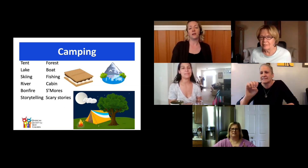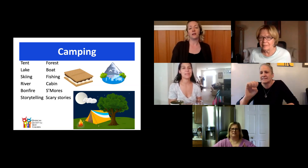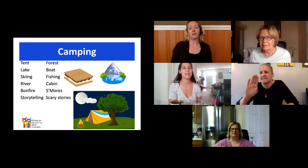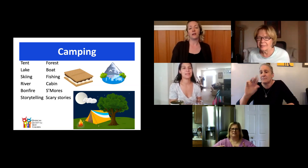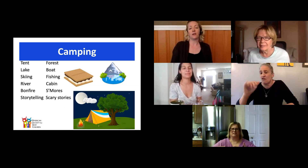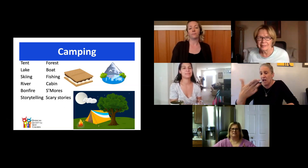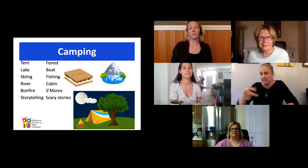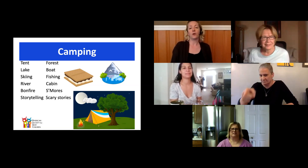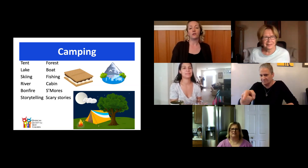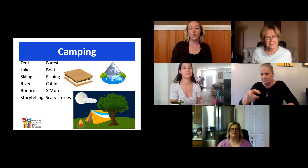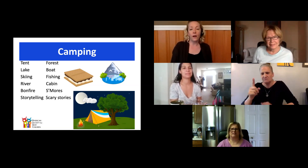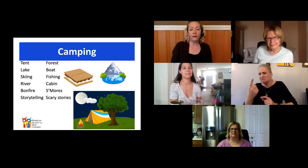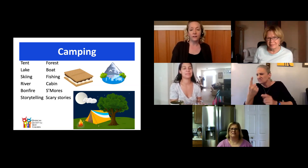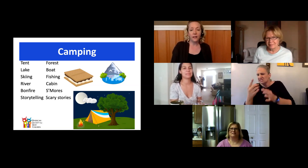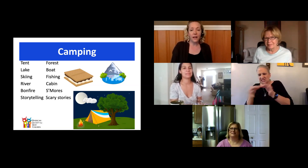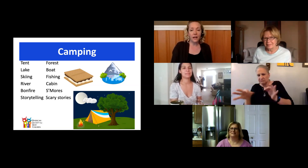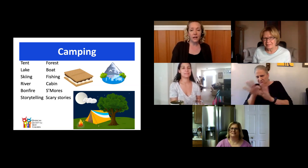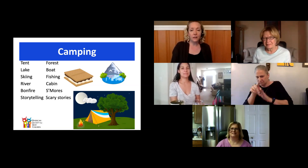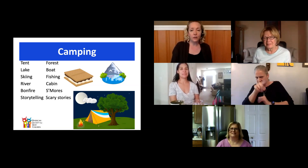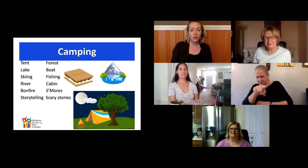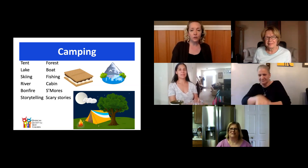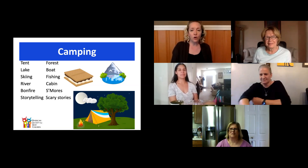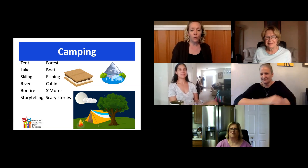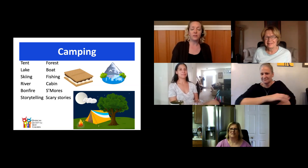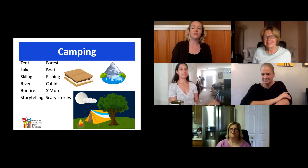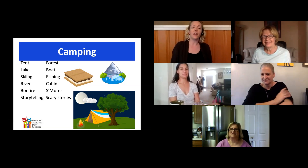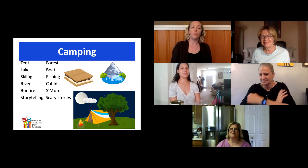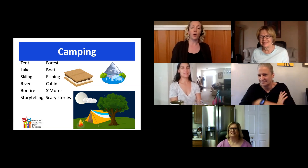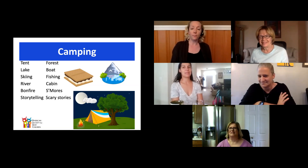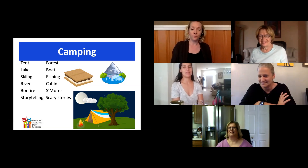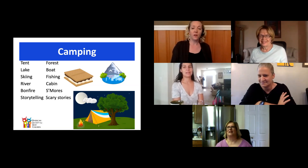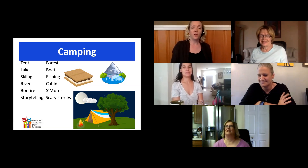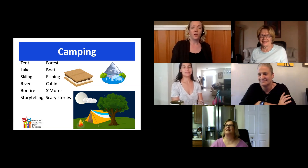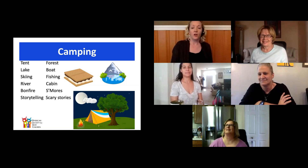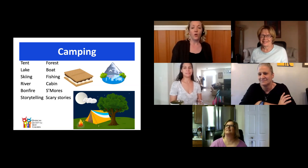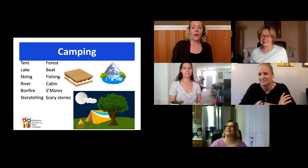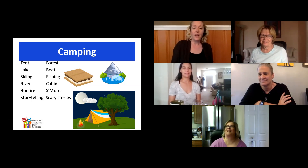let's start with Deborah. Go ahead, pick one, make a sentence.